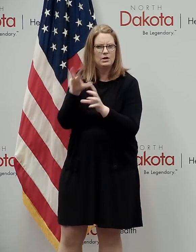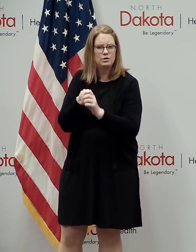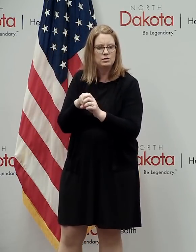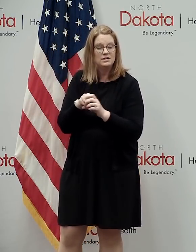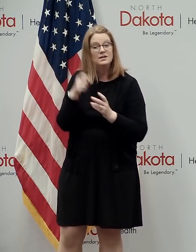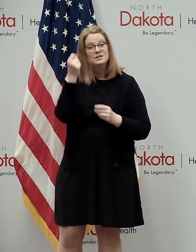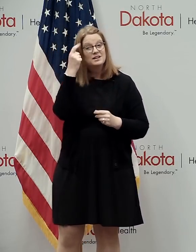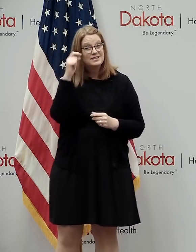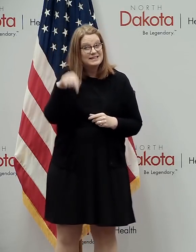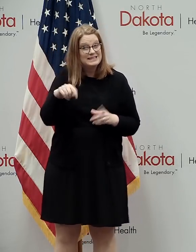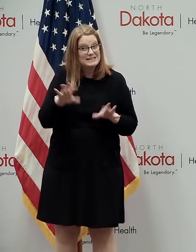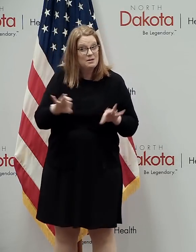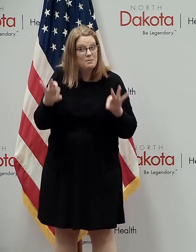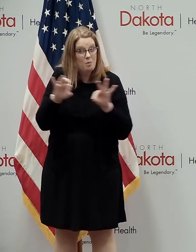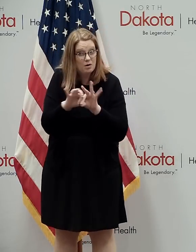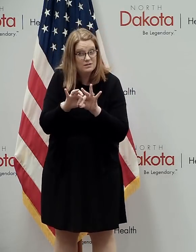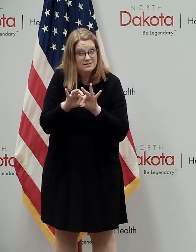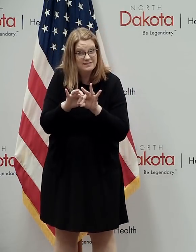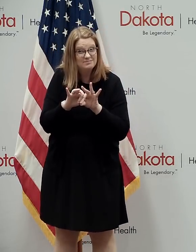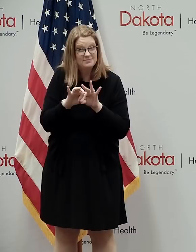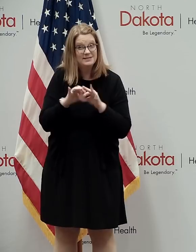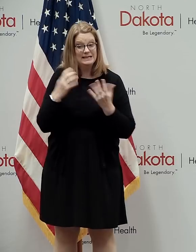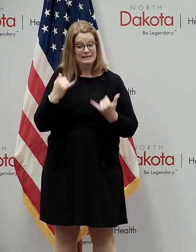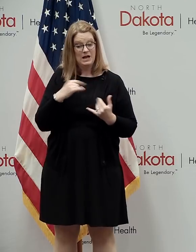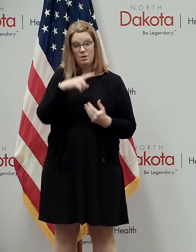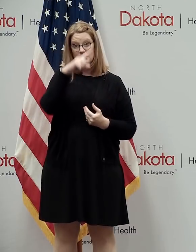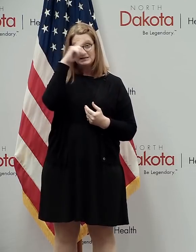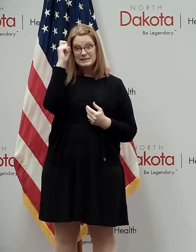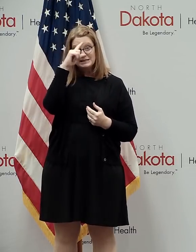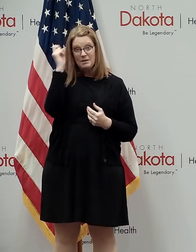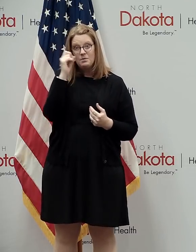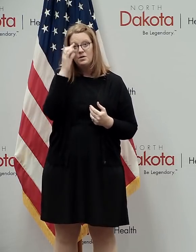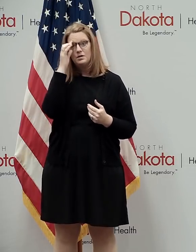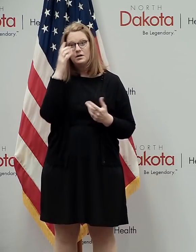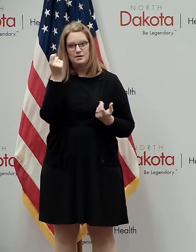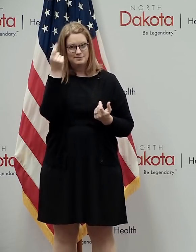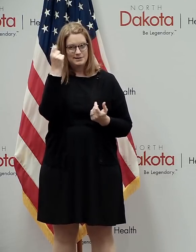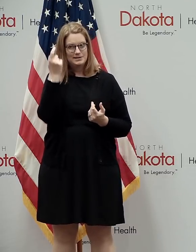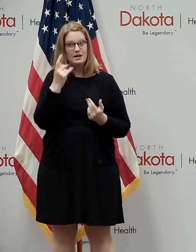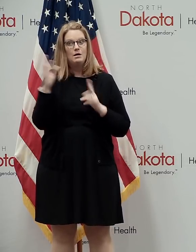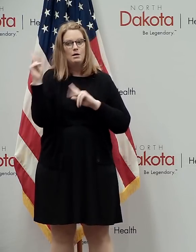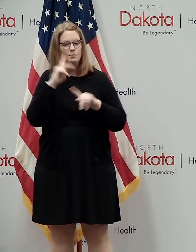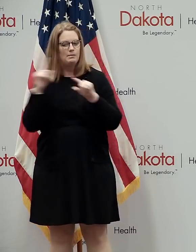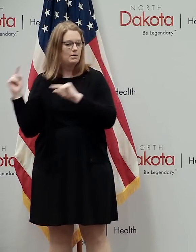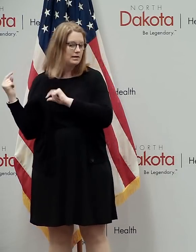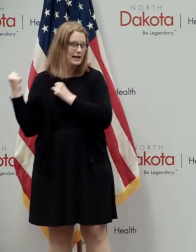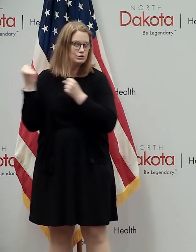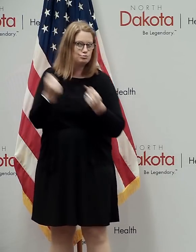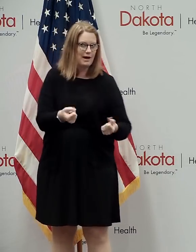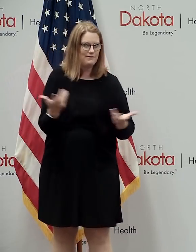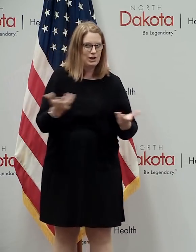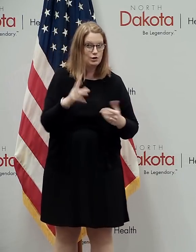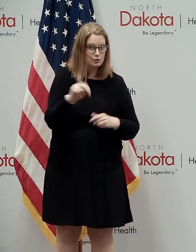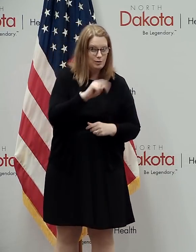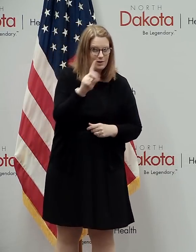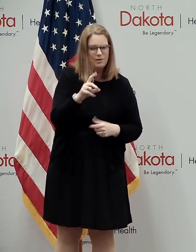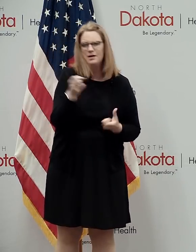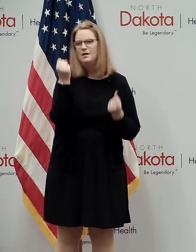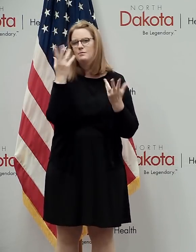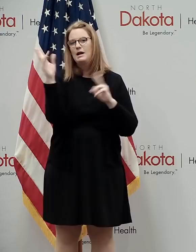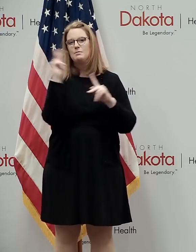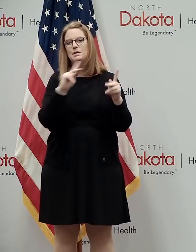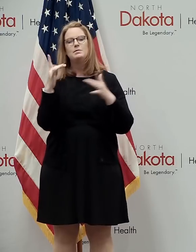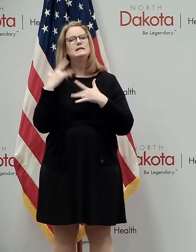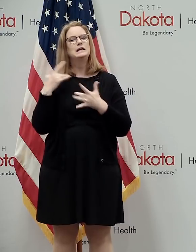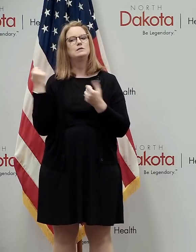really important, particularly now that we get in the summer season. We've got more travelers coming to North Dakota, lots of people road tripping this summer